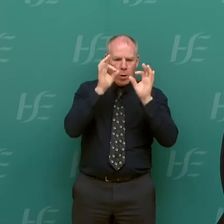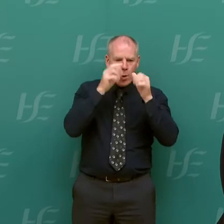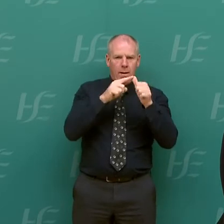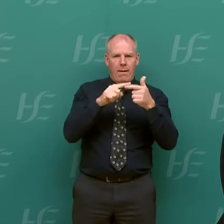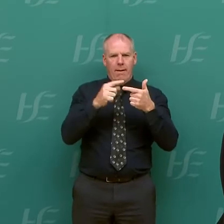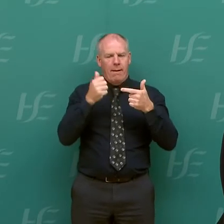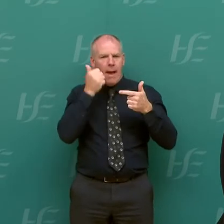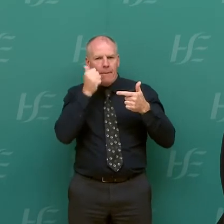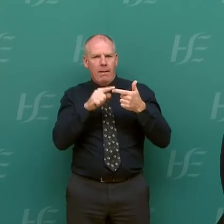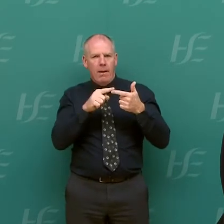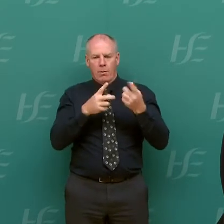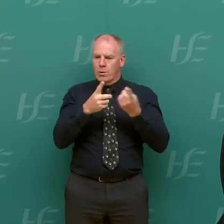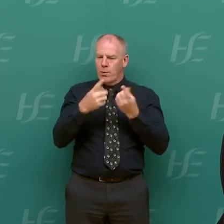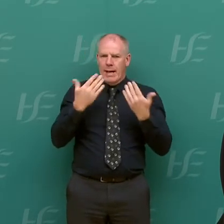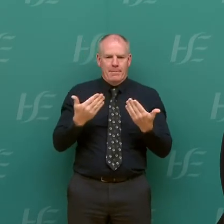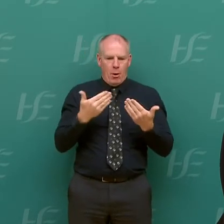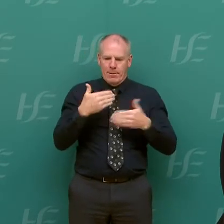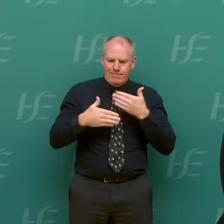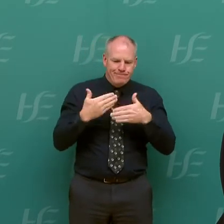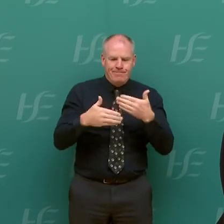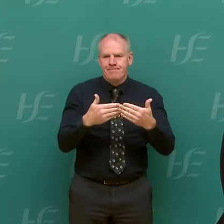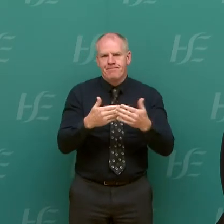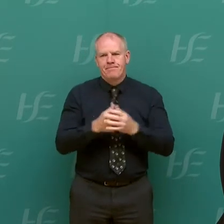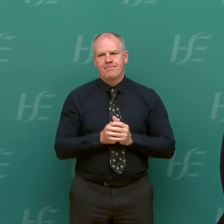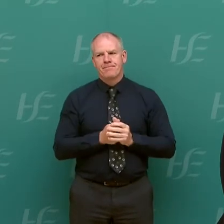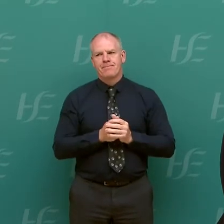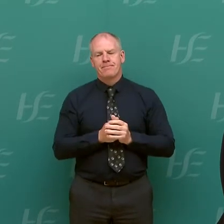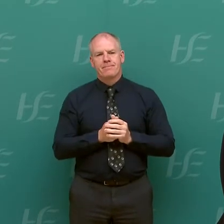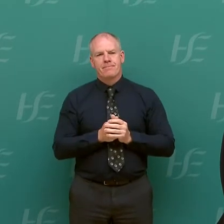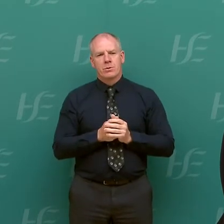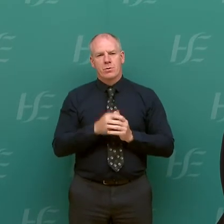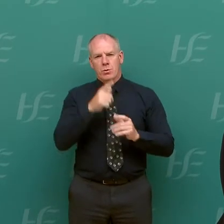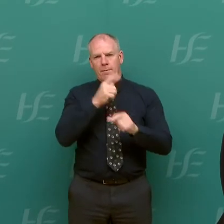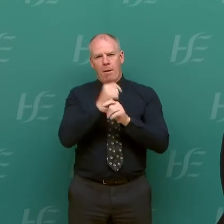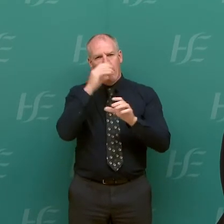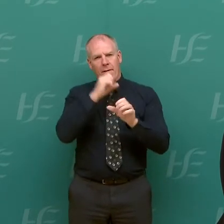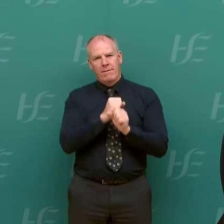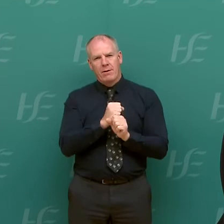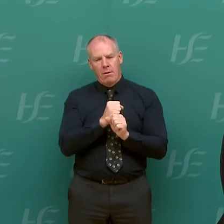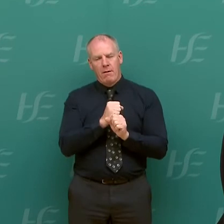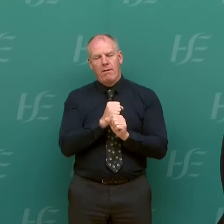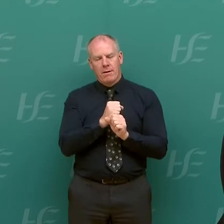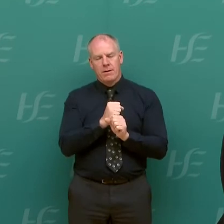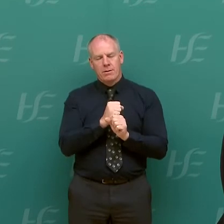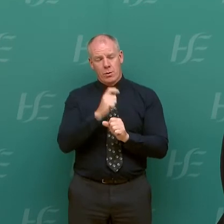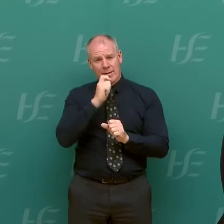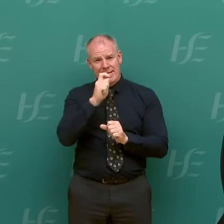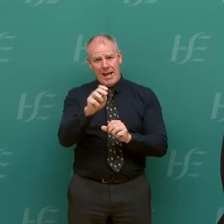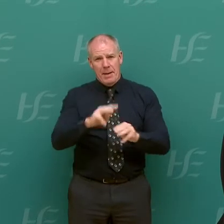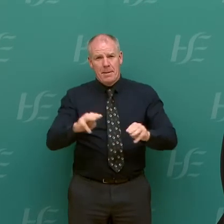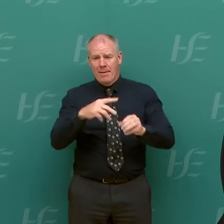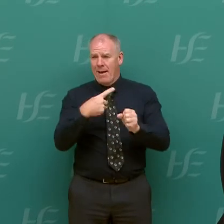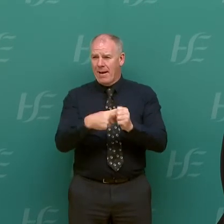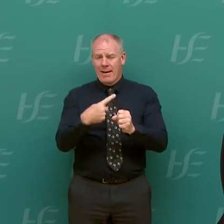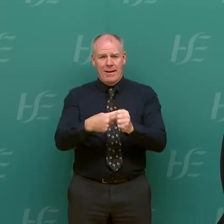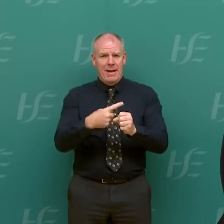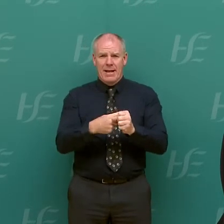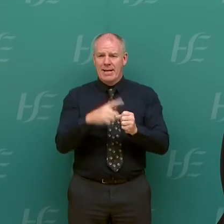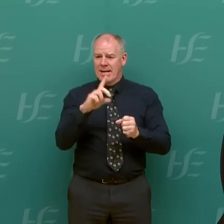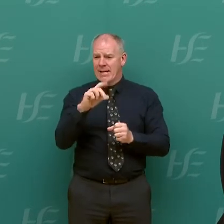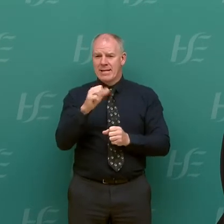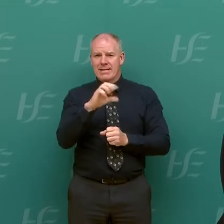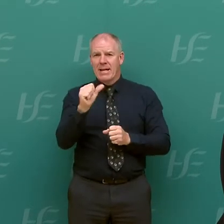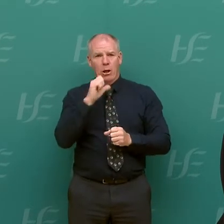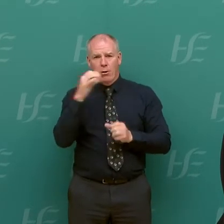Apple, and that's what we've been working through. As the confidentiality piece, just to reassure the public about it, the data is